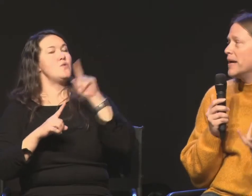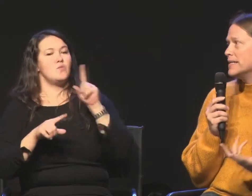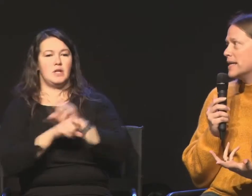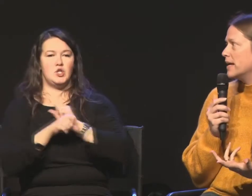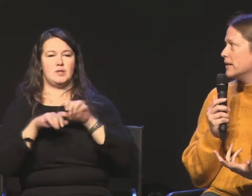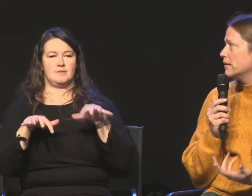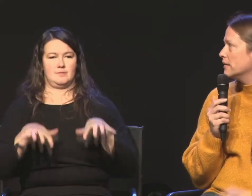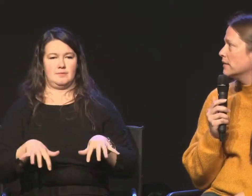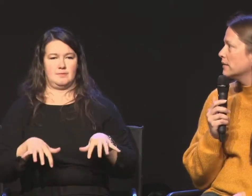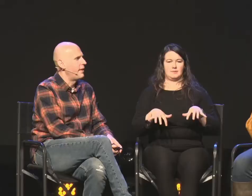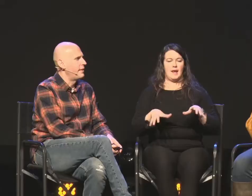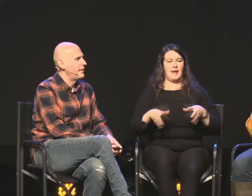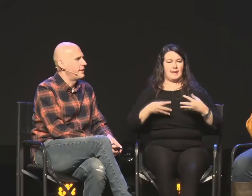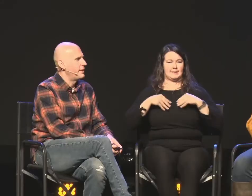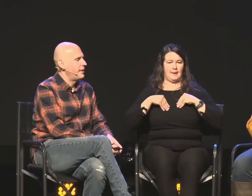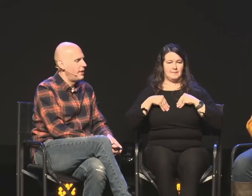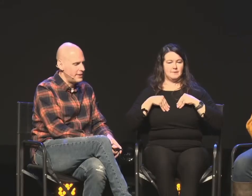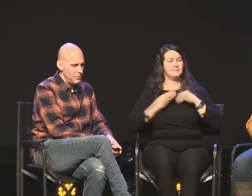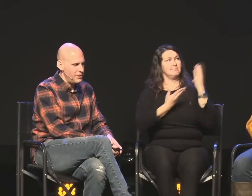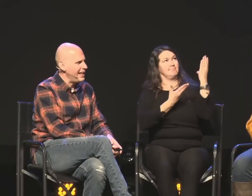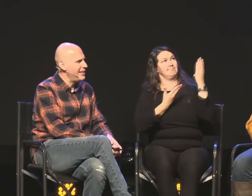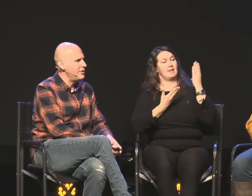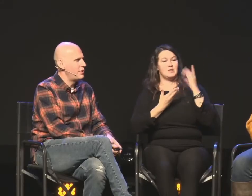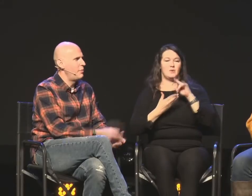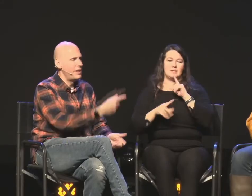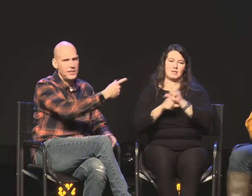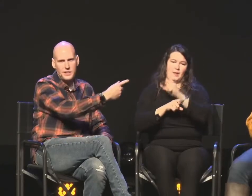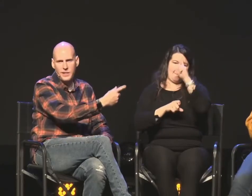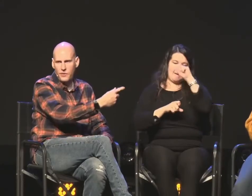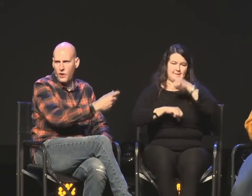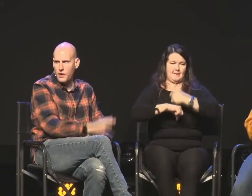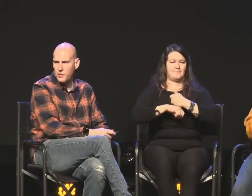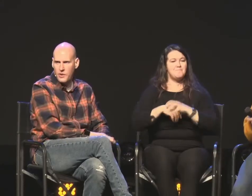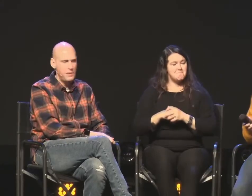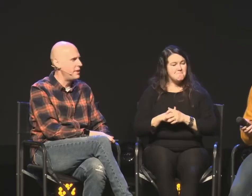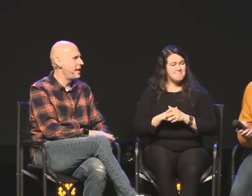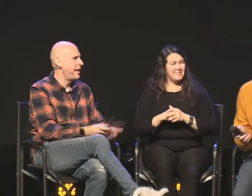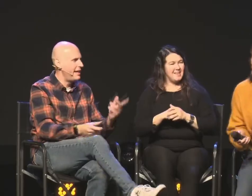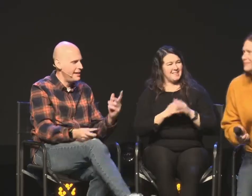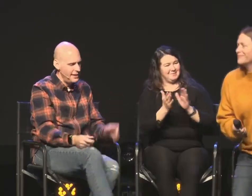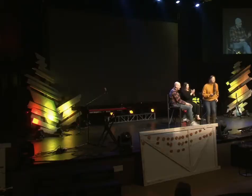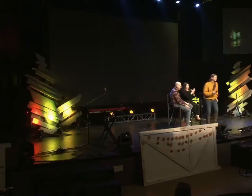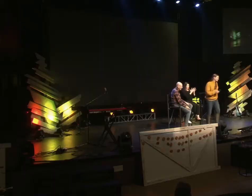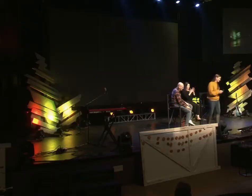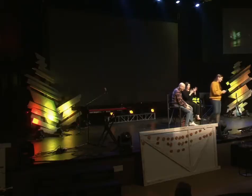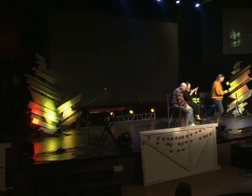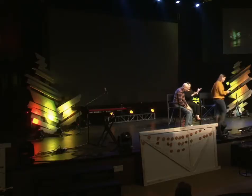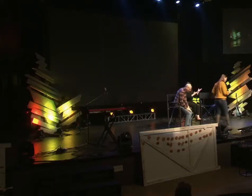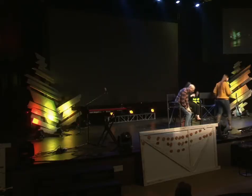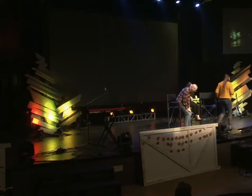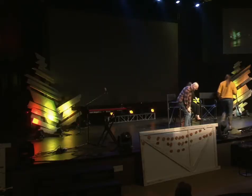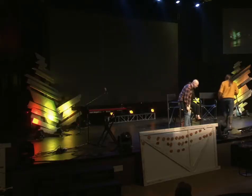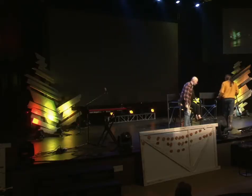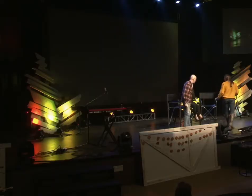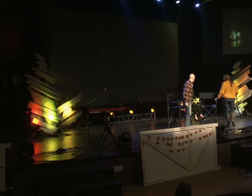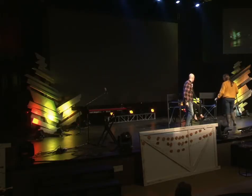is a mindset. Yeah. Awesome. Well, thank you so much. Give Autumn a great big hand. Thank you.